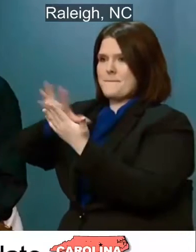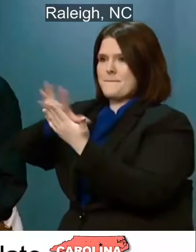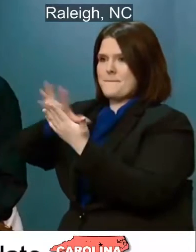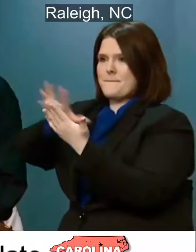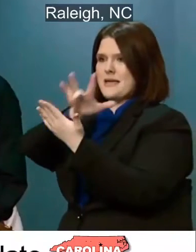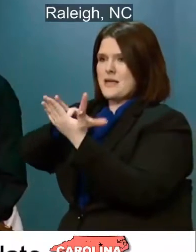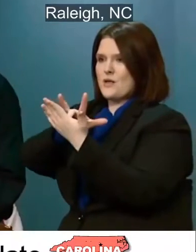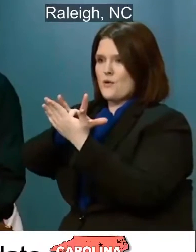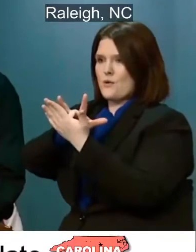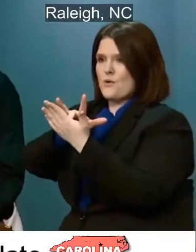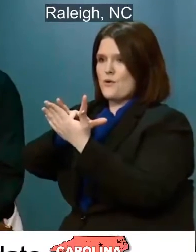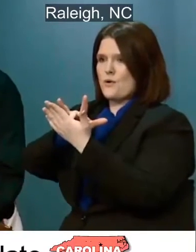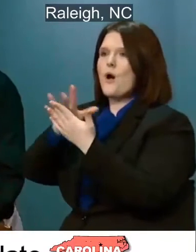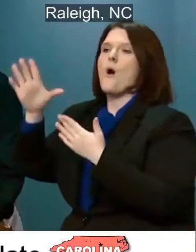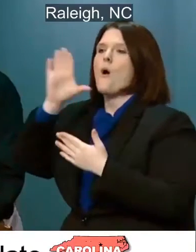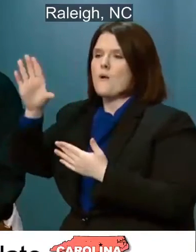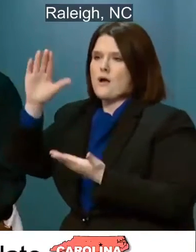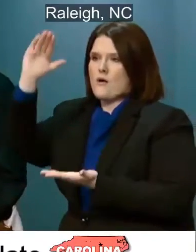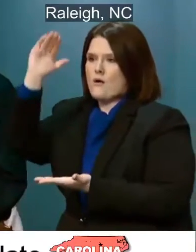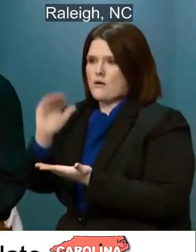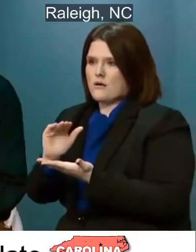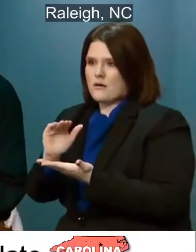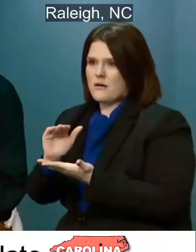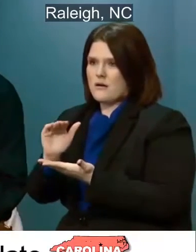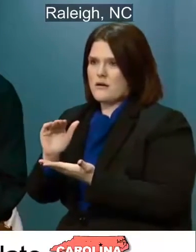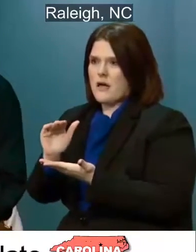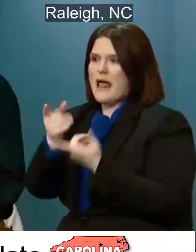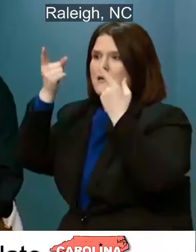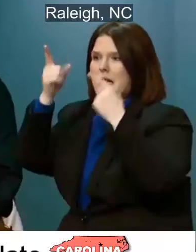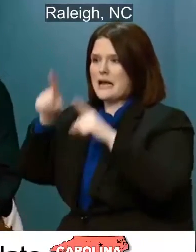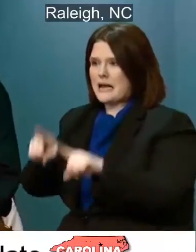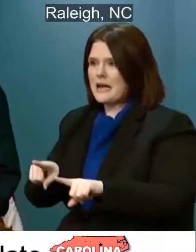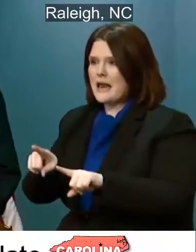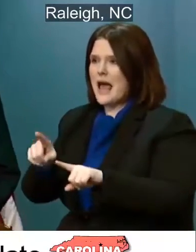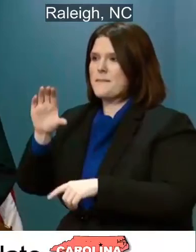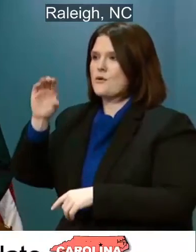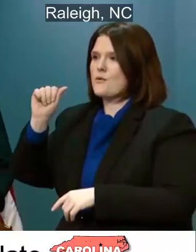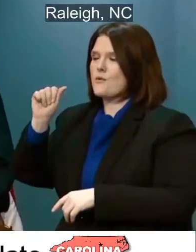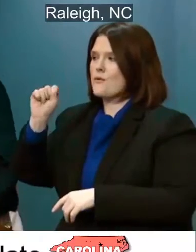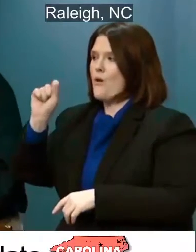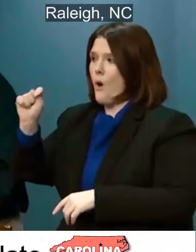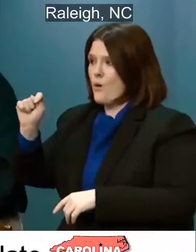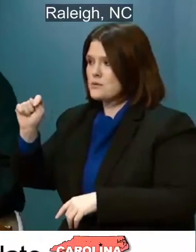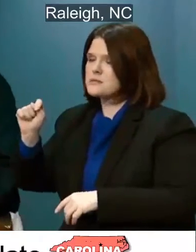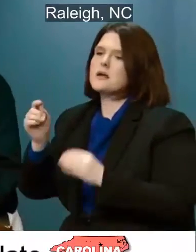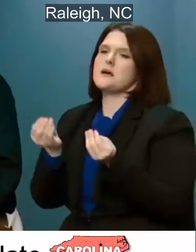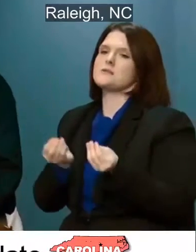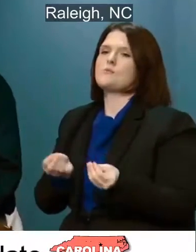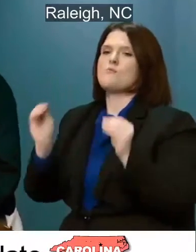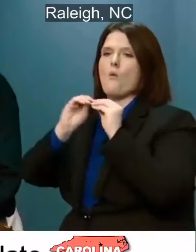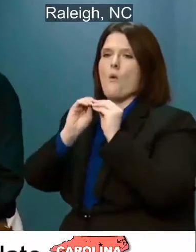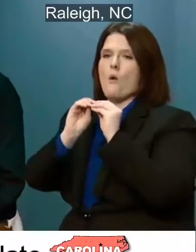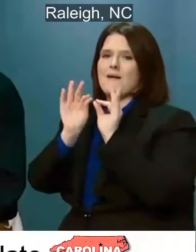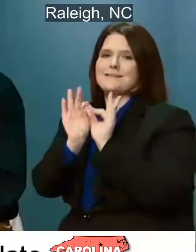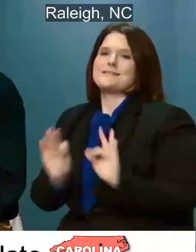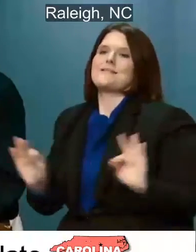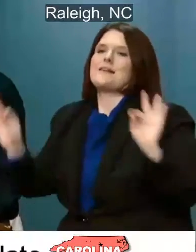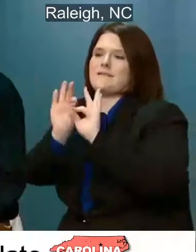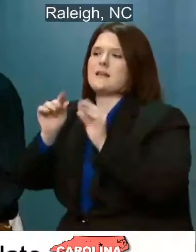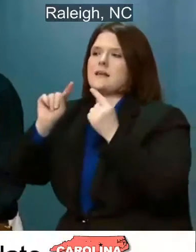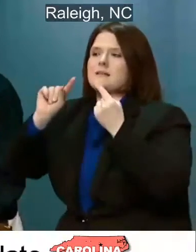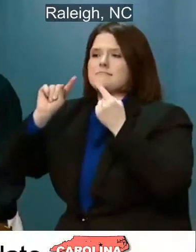the least, but then you go to the coast and it's more a significant event